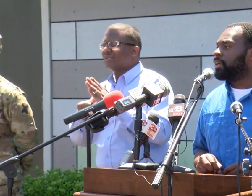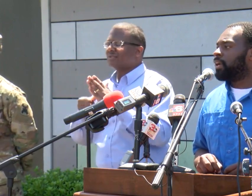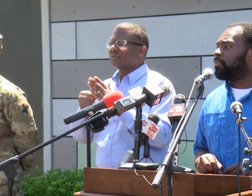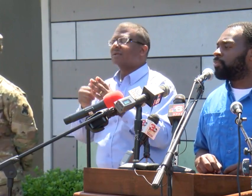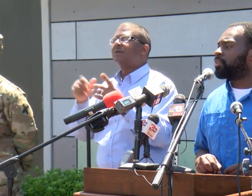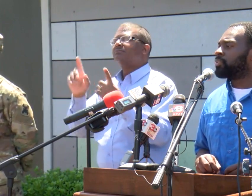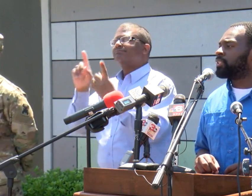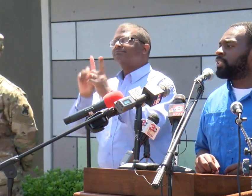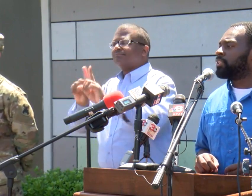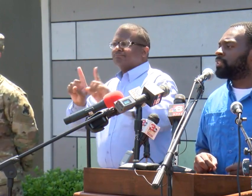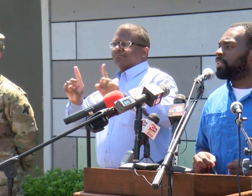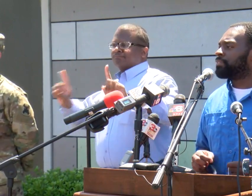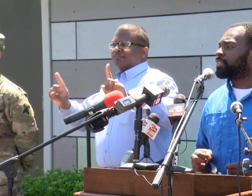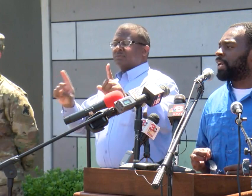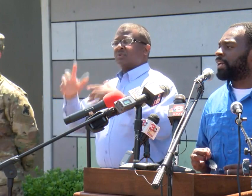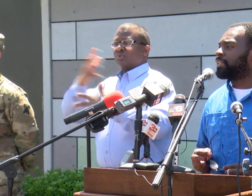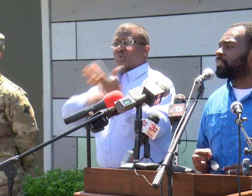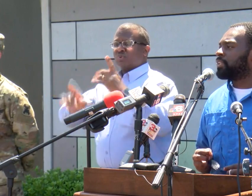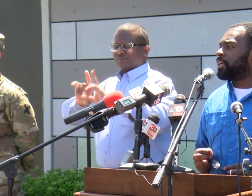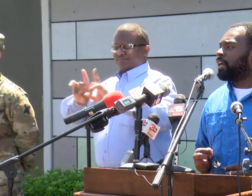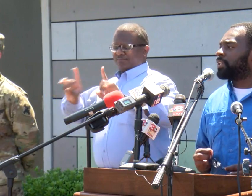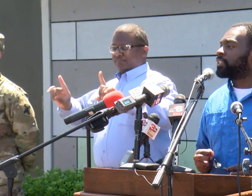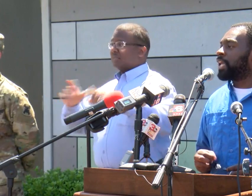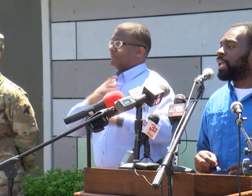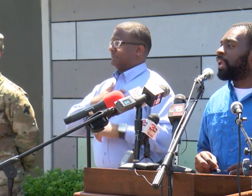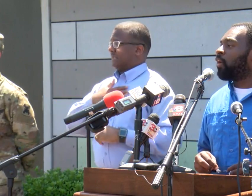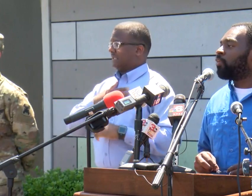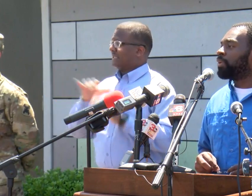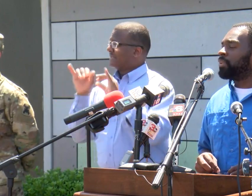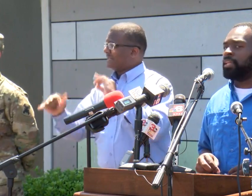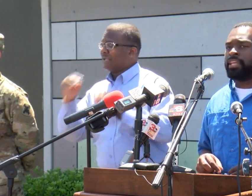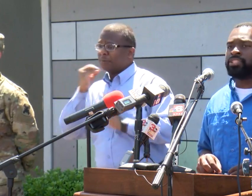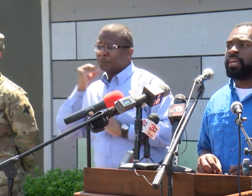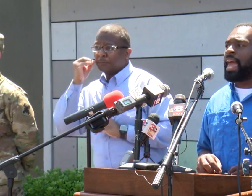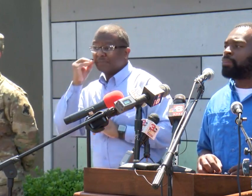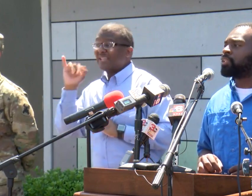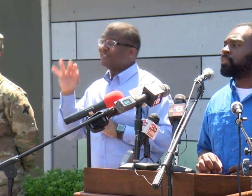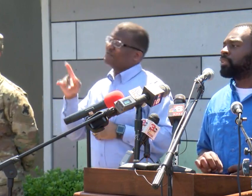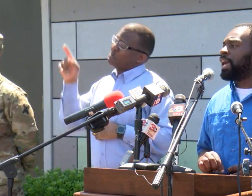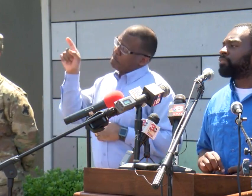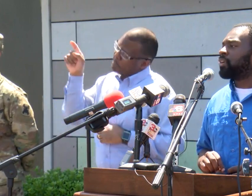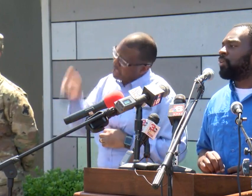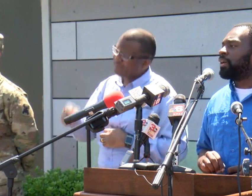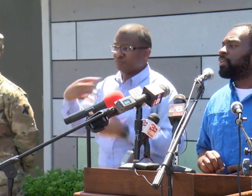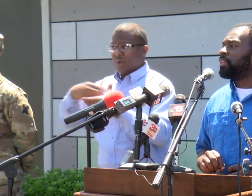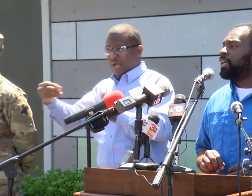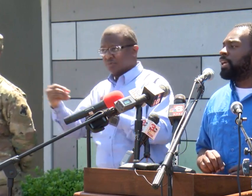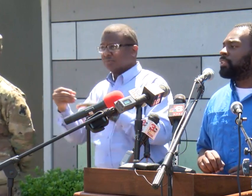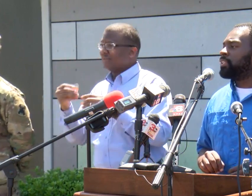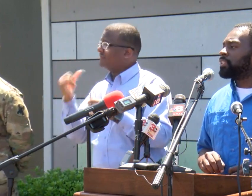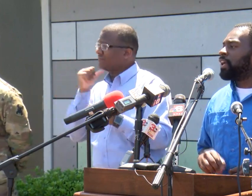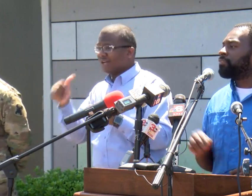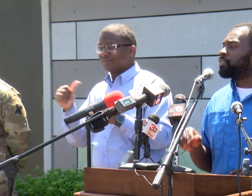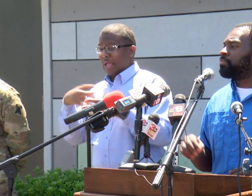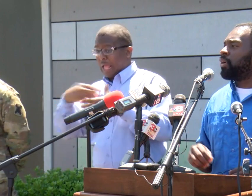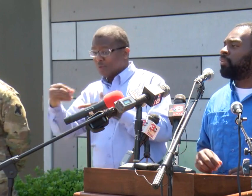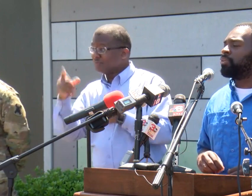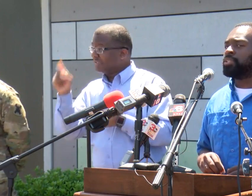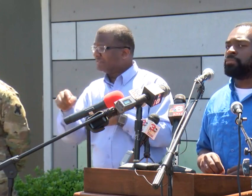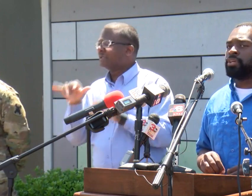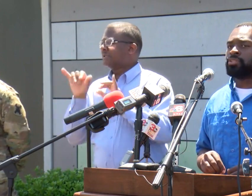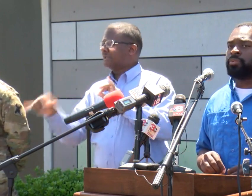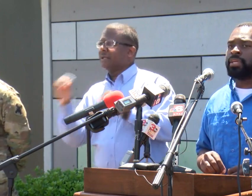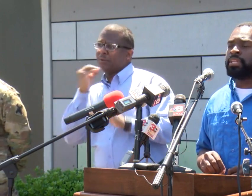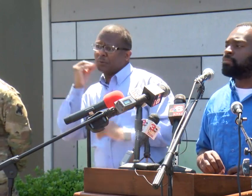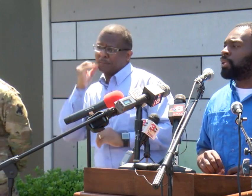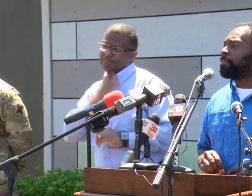distancing. We want to continue to emphasize staying at home unless you absolutely have to go out. And this effort tomorrow